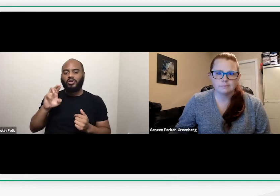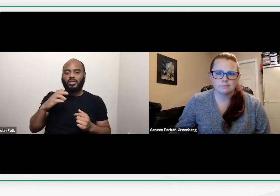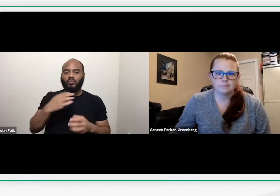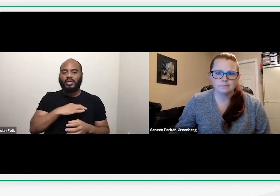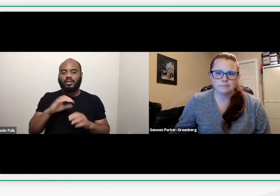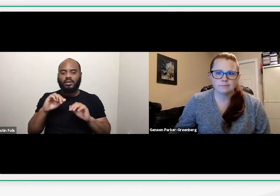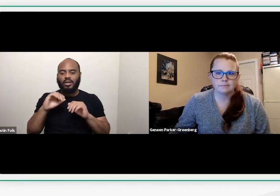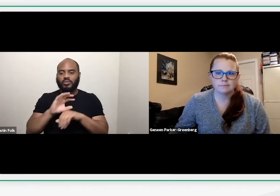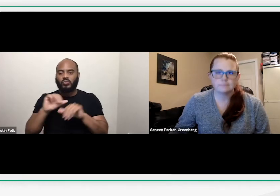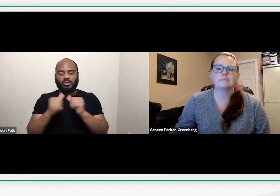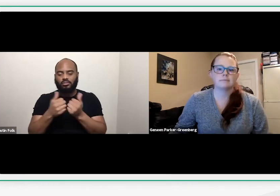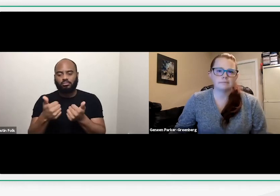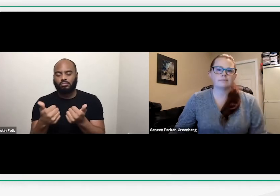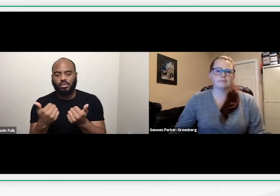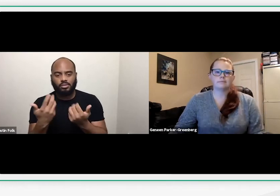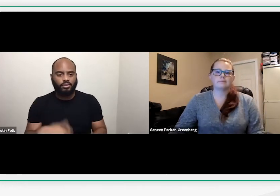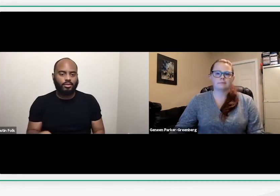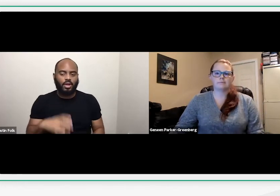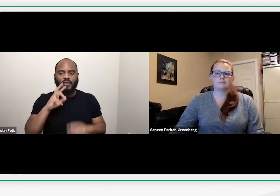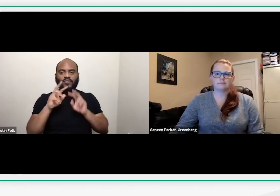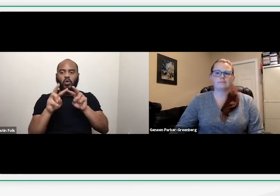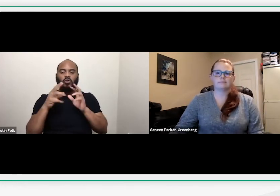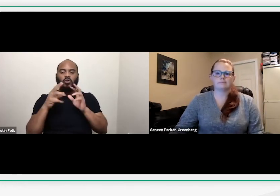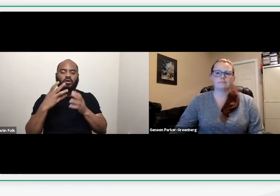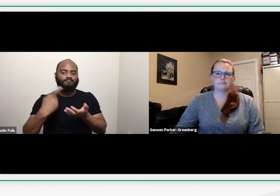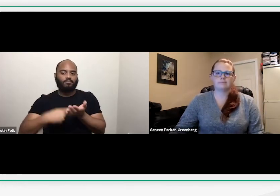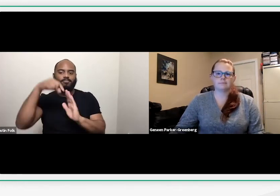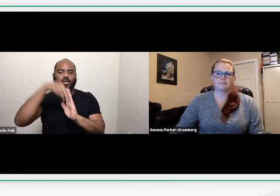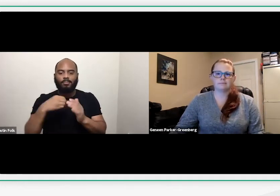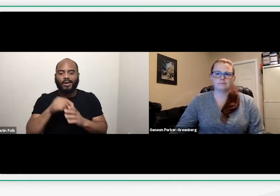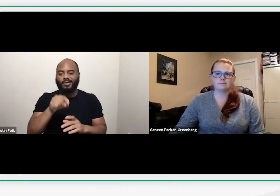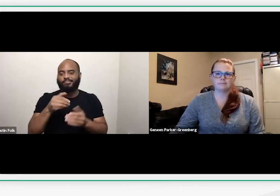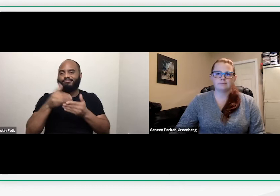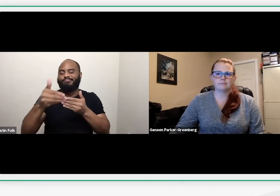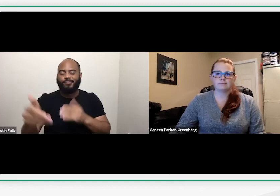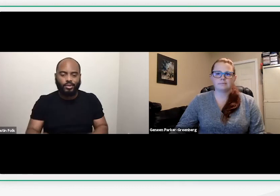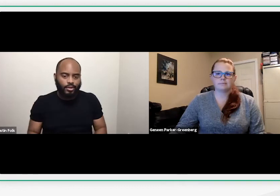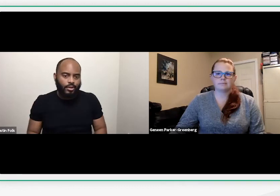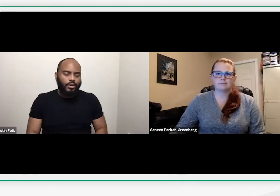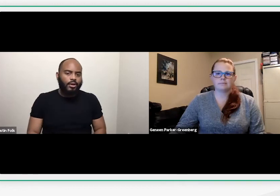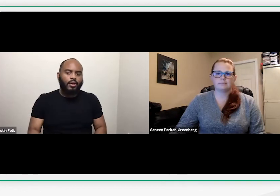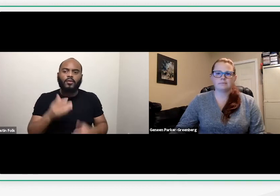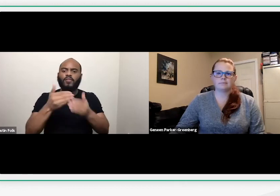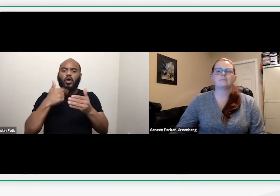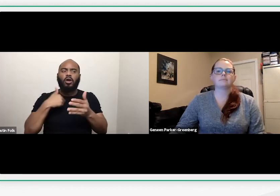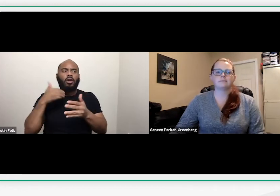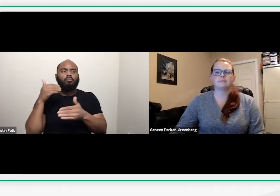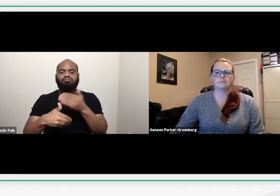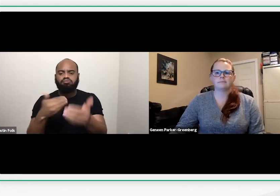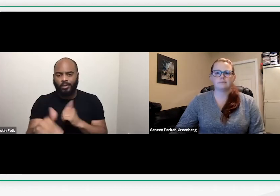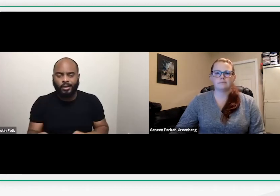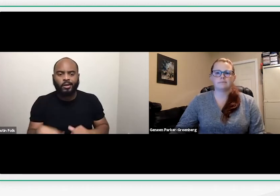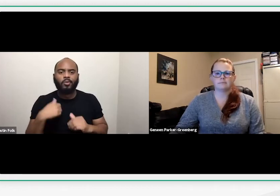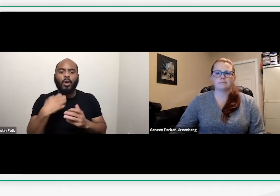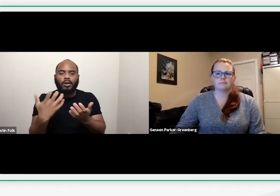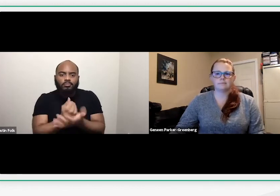and they don't have the right response. But it is the Consumer Credit Counseling Agency, and I look forward to further discussion on